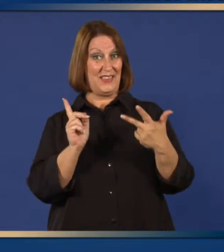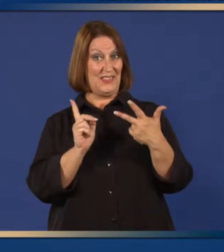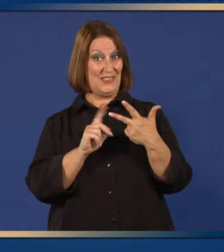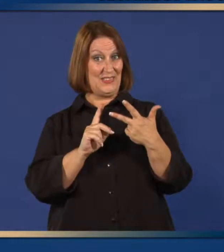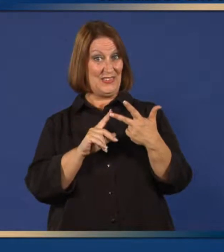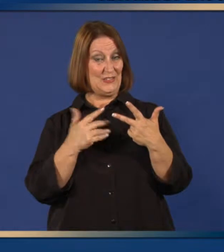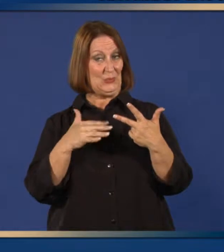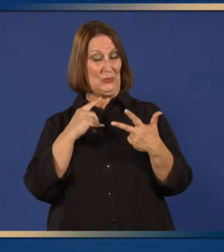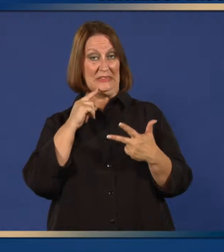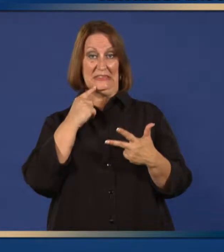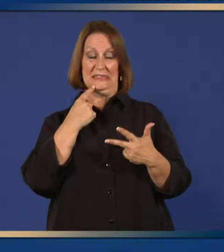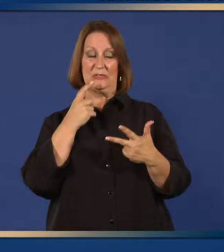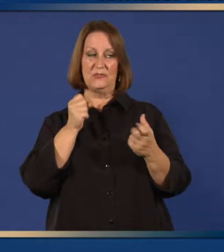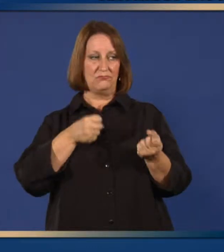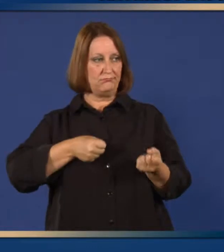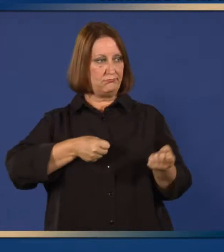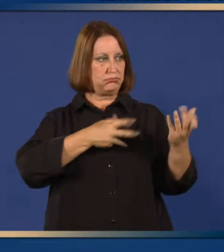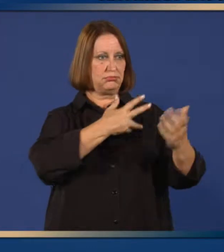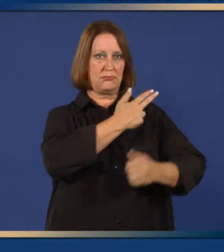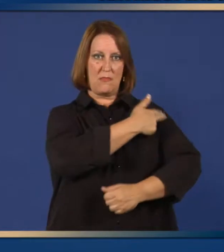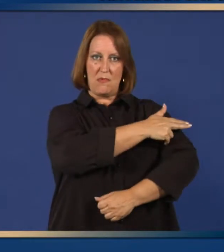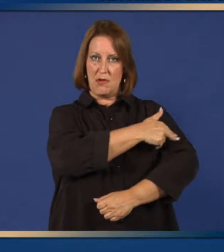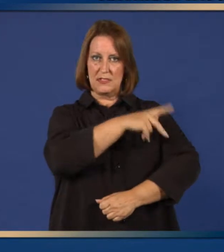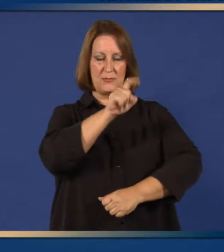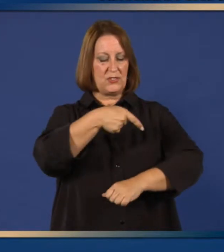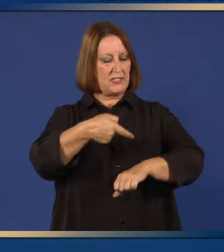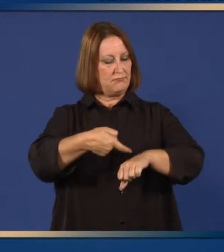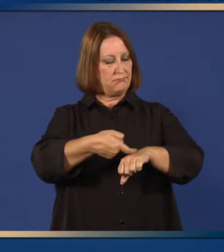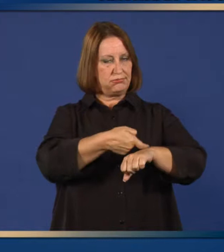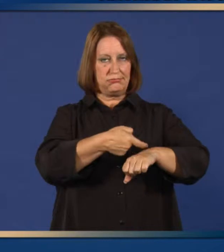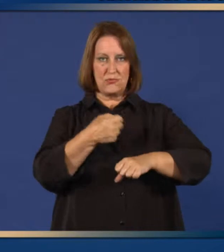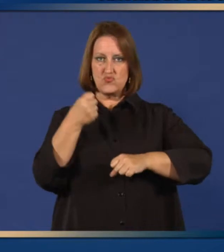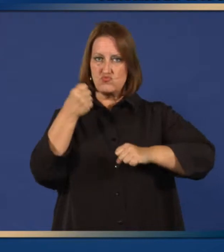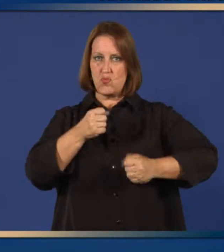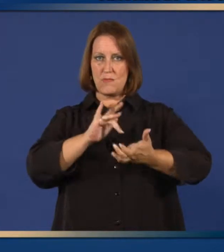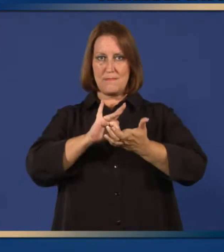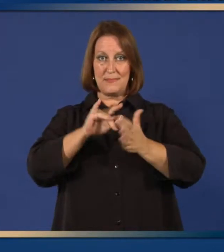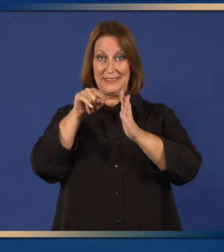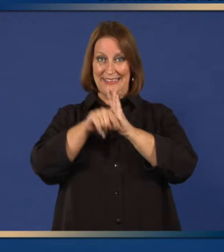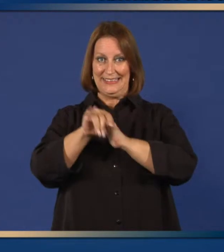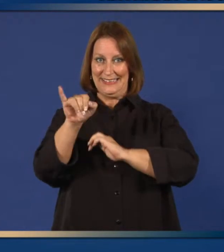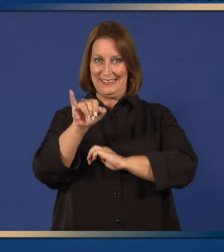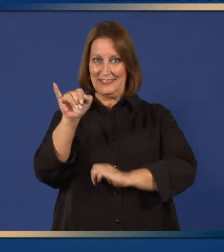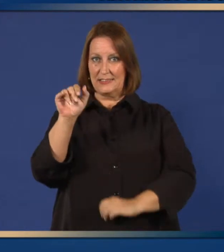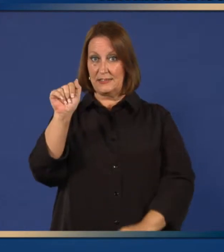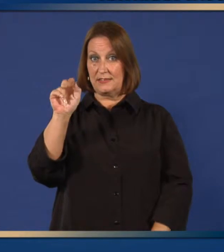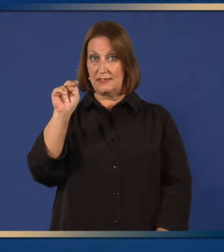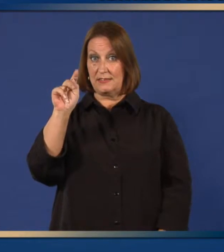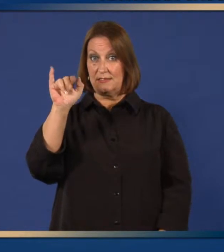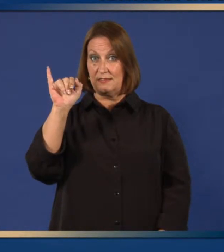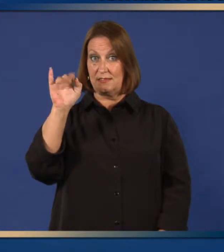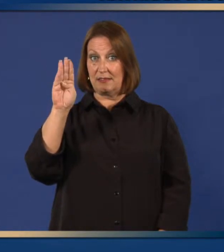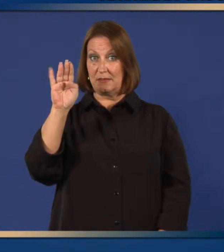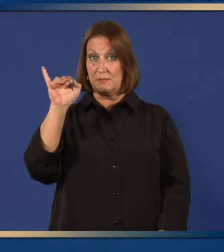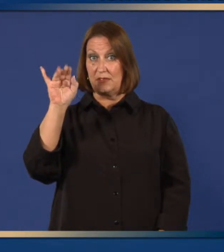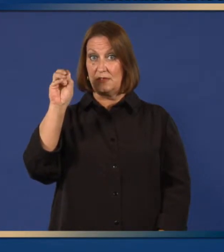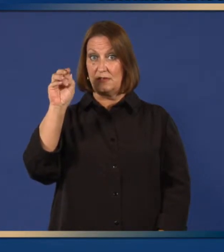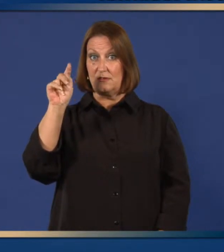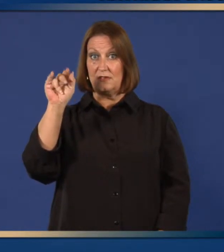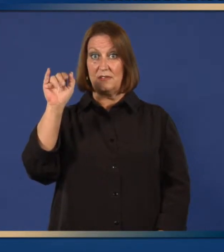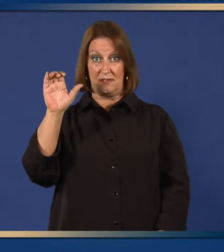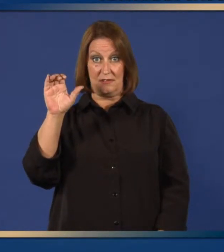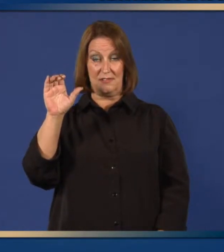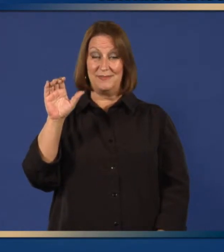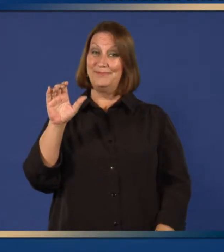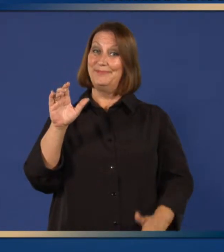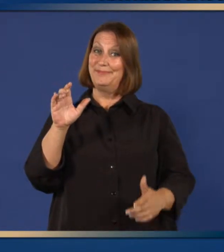This form of anthrax requires hospitalization and aggressive treatment with antibiotics. It is